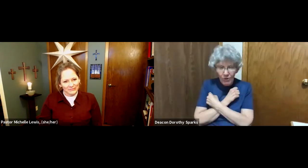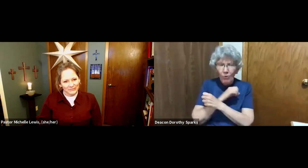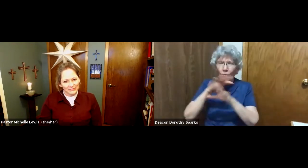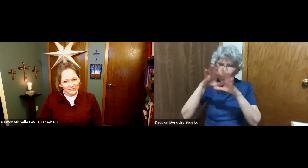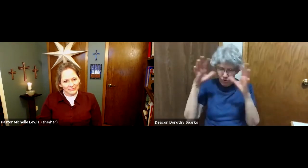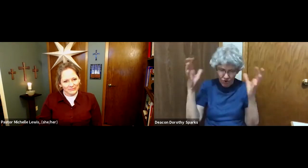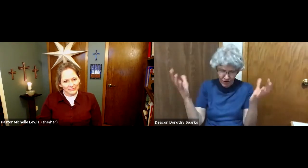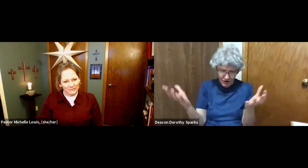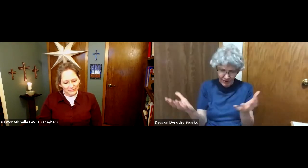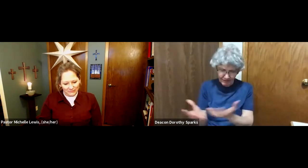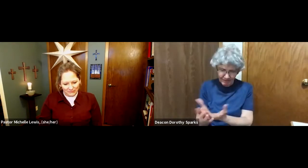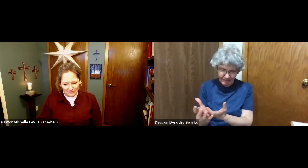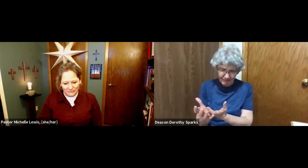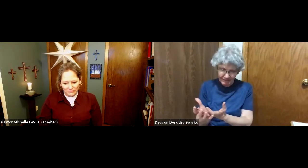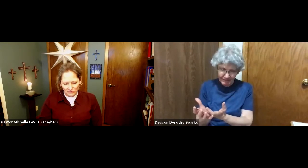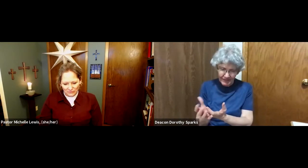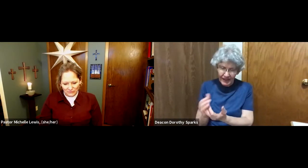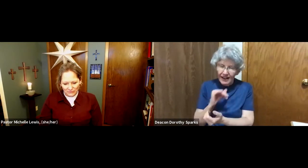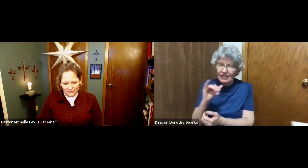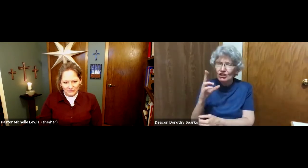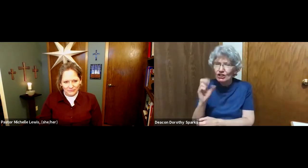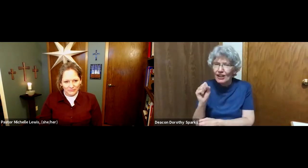that God loves the whole world,